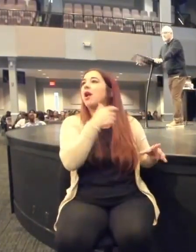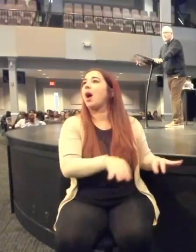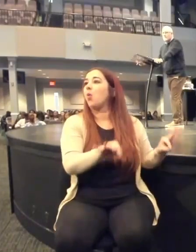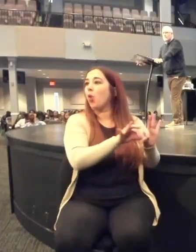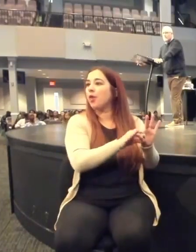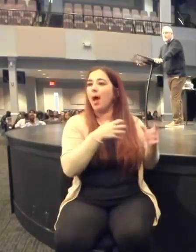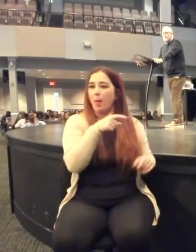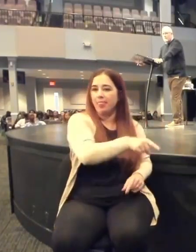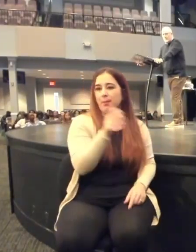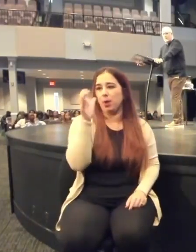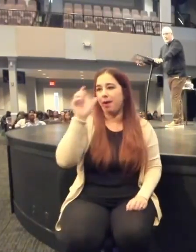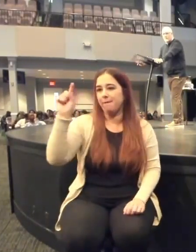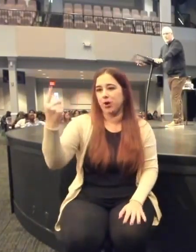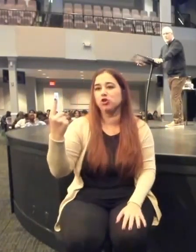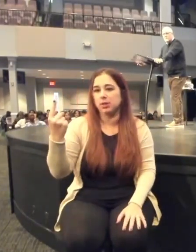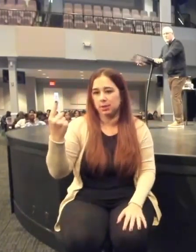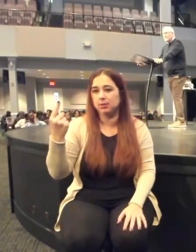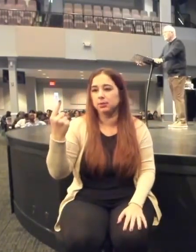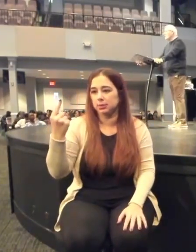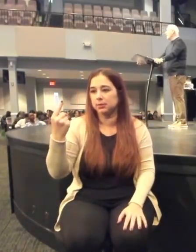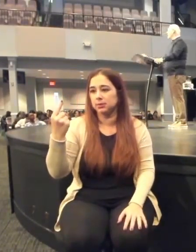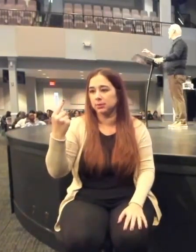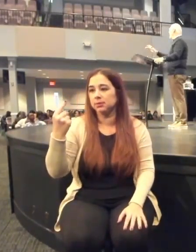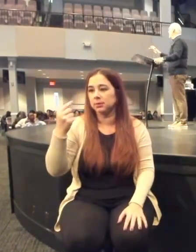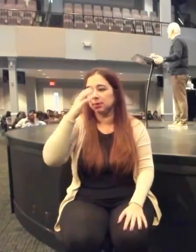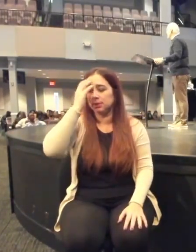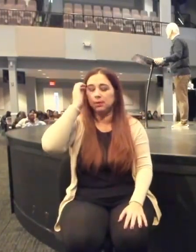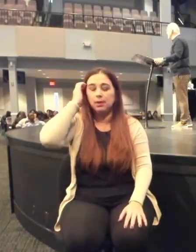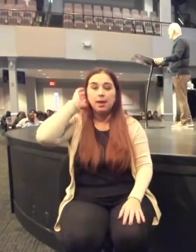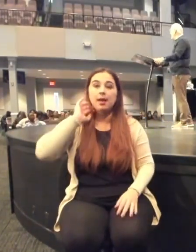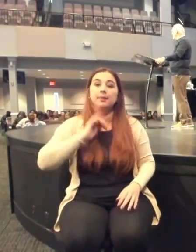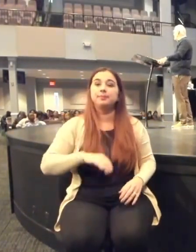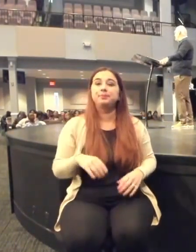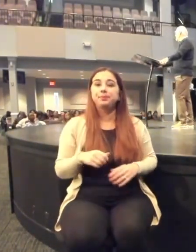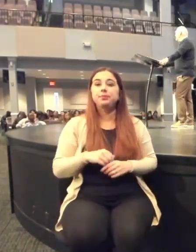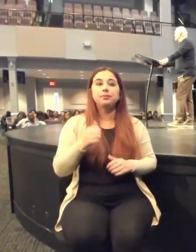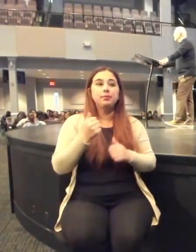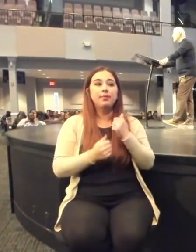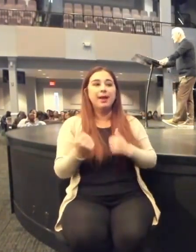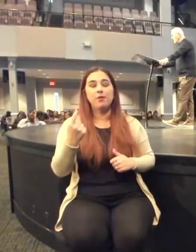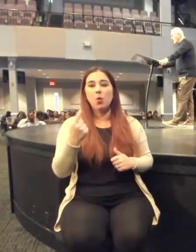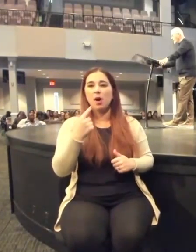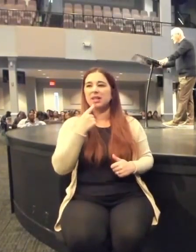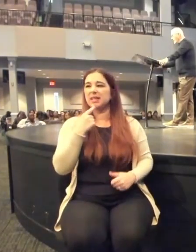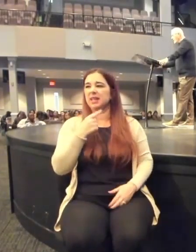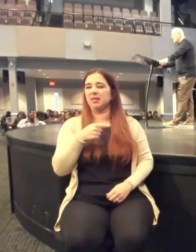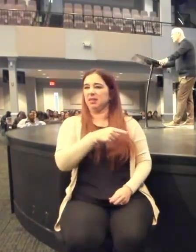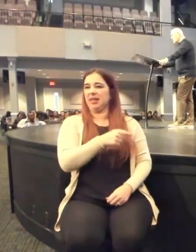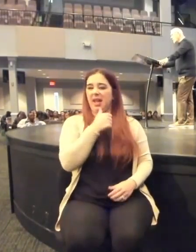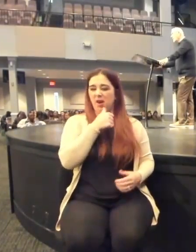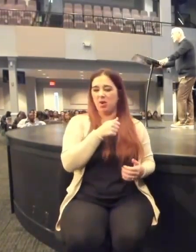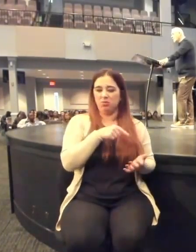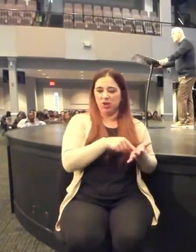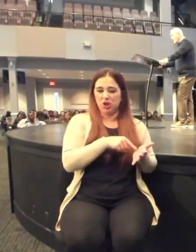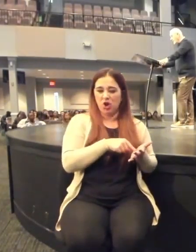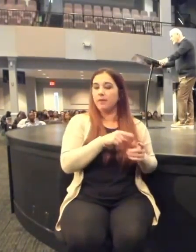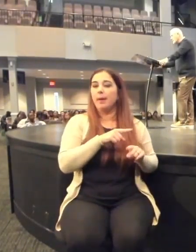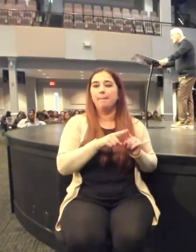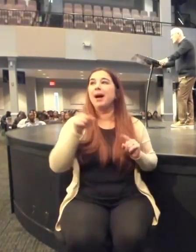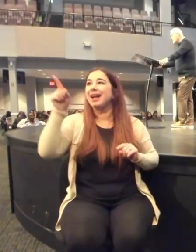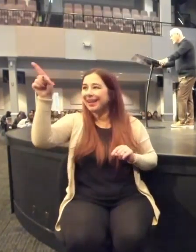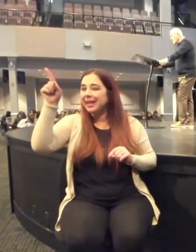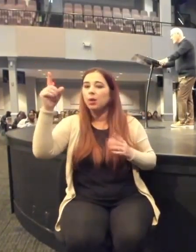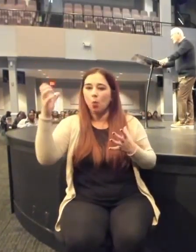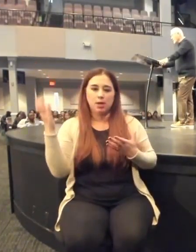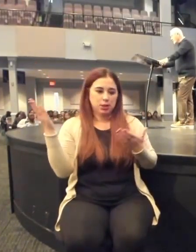message. I'm going to come to those who everybody else says, you know what, they don't deserve it, but I'm going to bring my